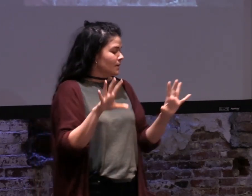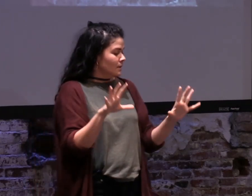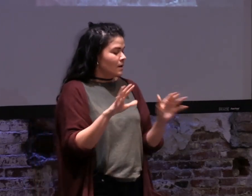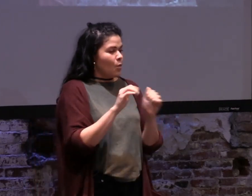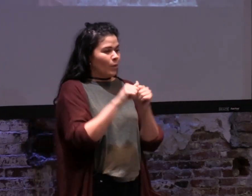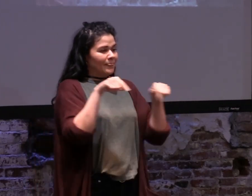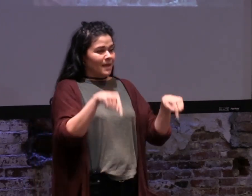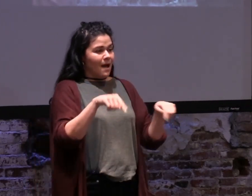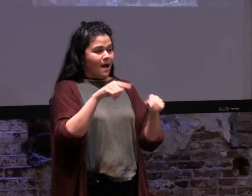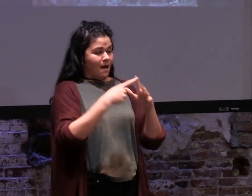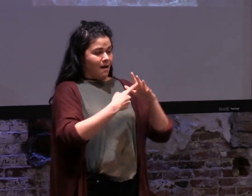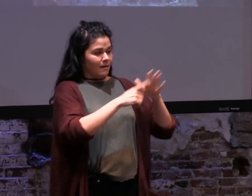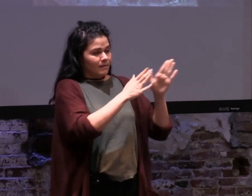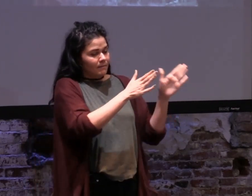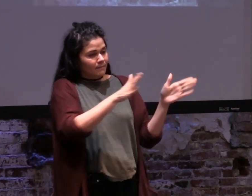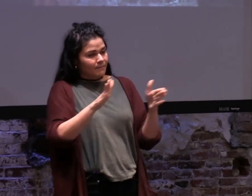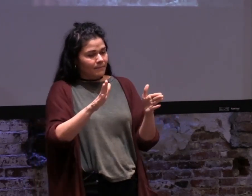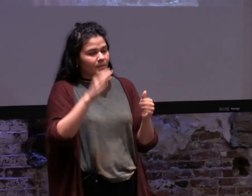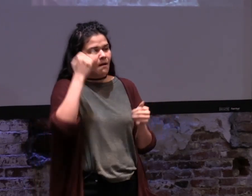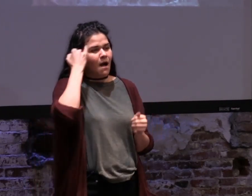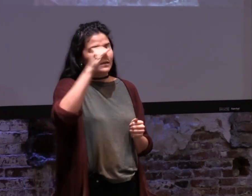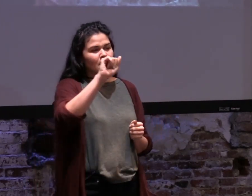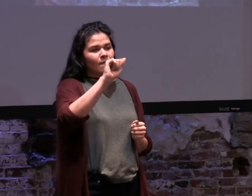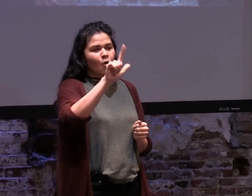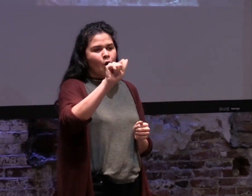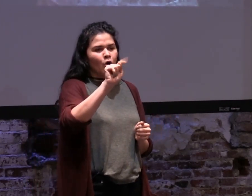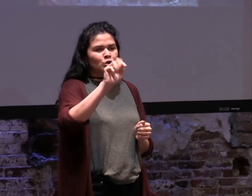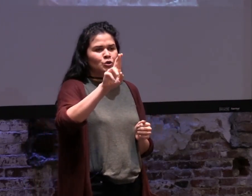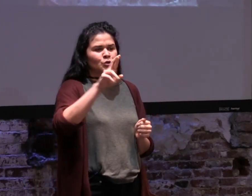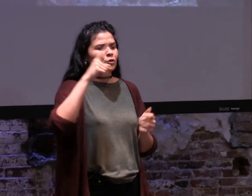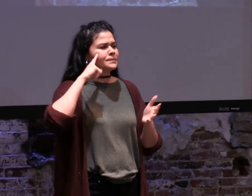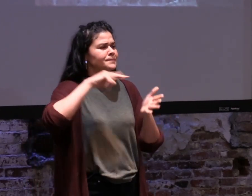So let's go on to what we have, our goals for